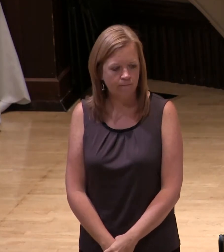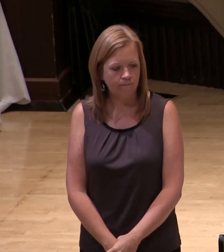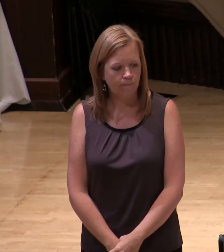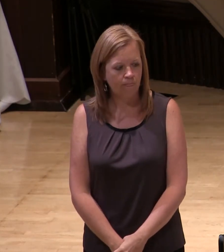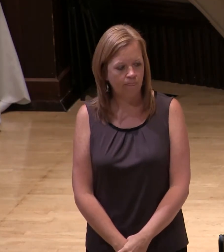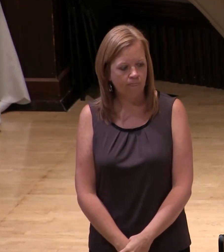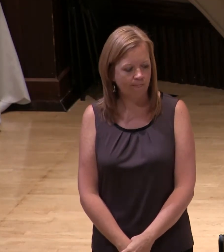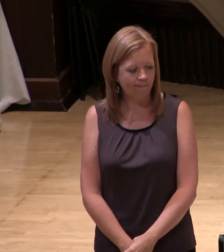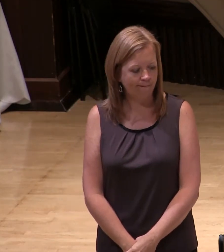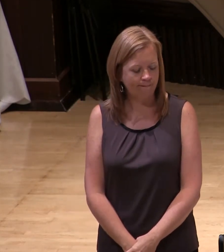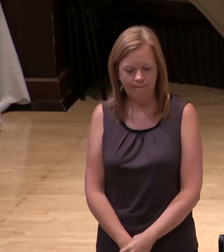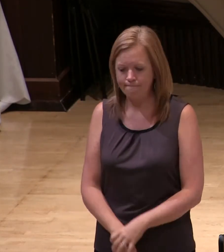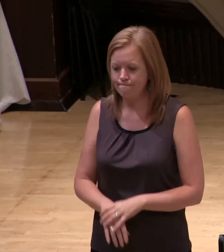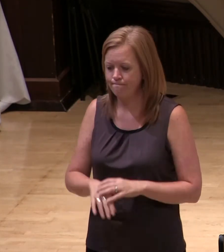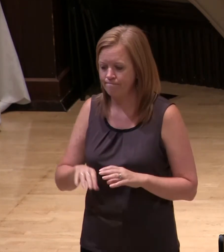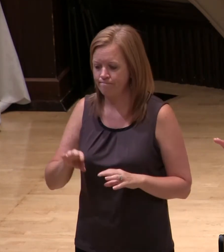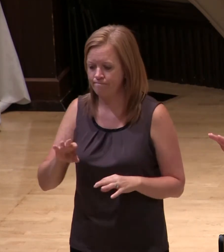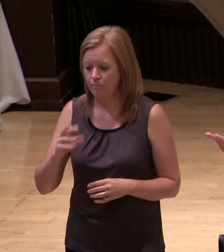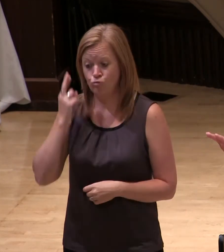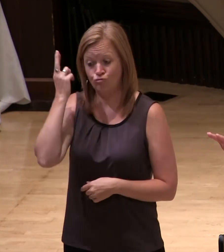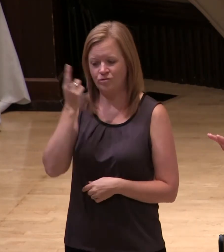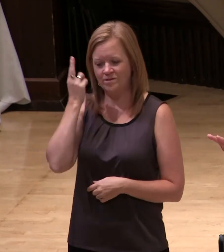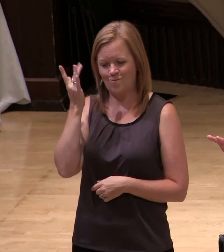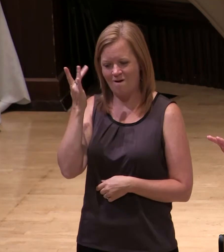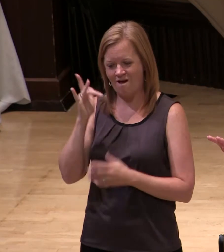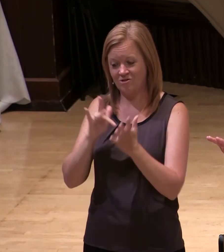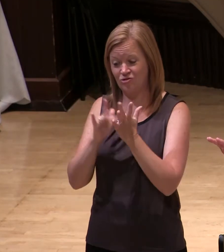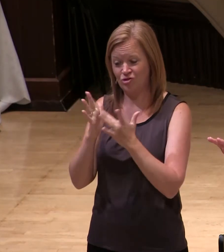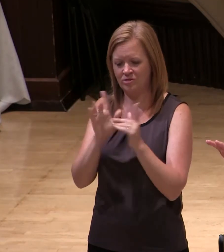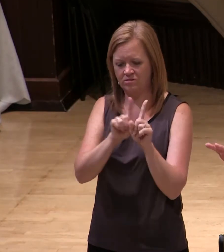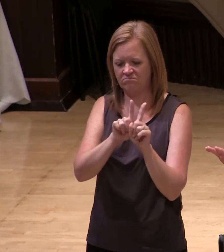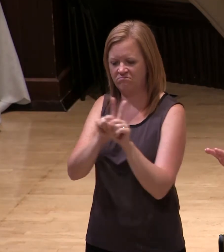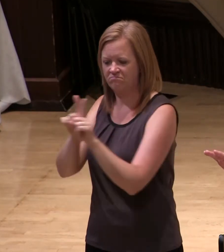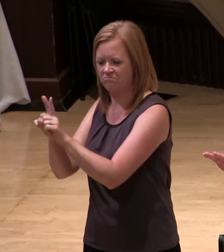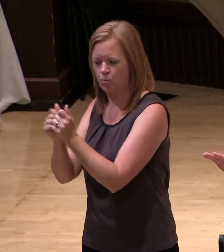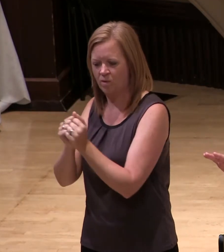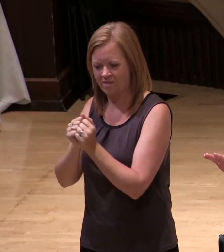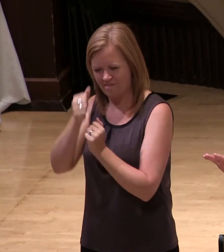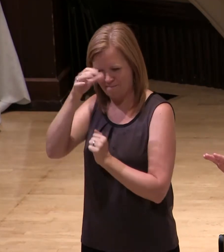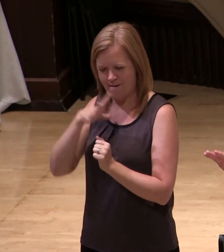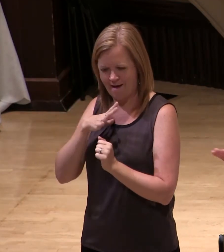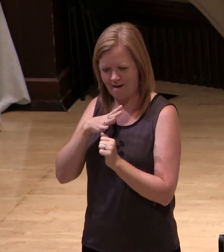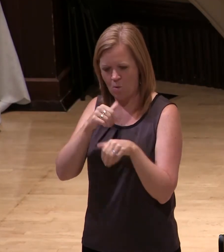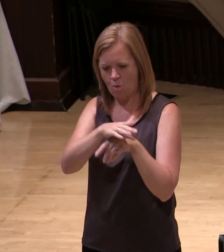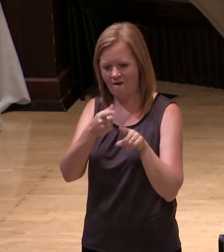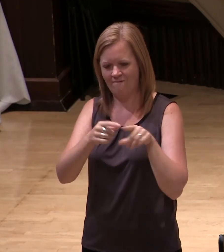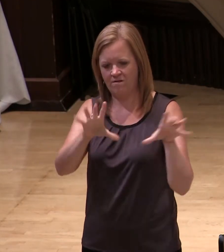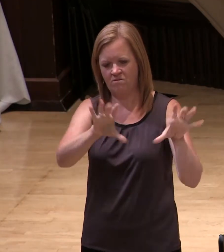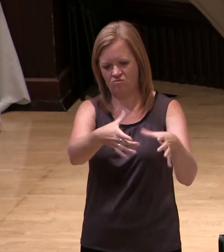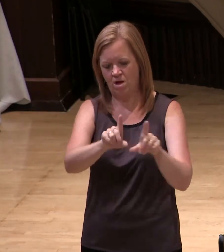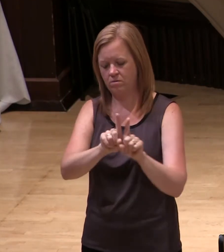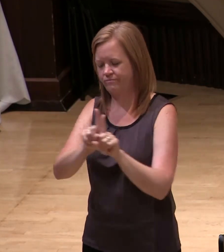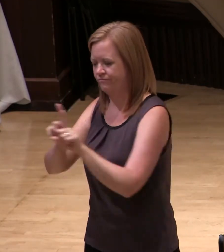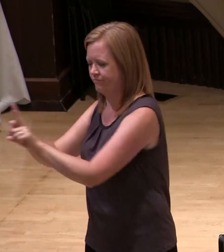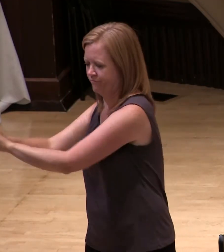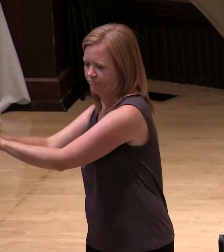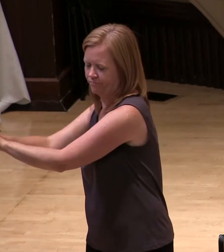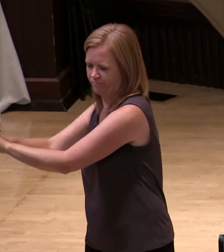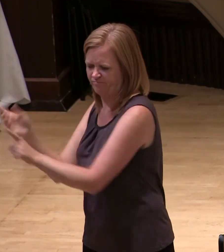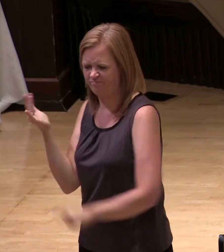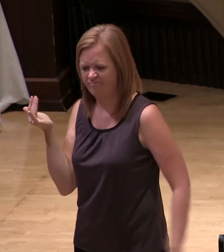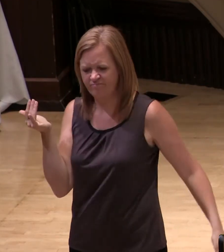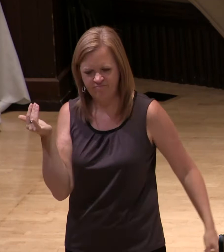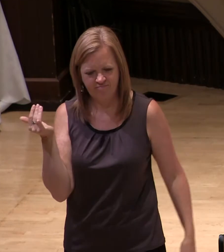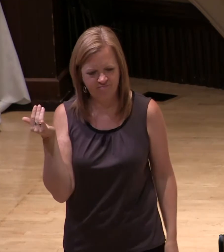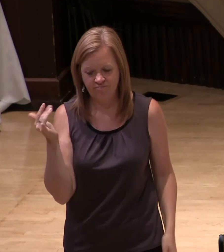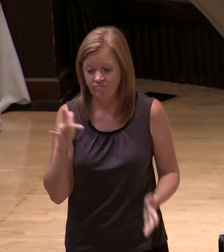There was a reason Jesus took the man off by himself, away from the crowd. Why did he do that?